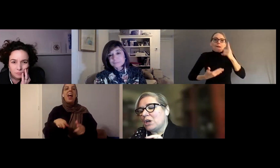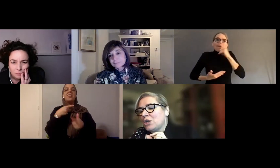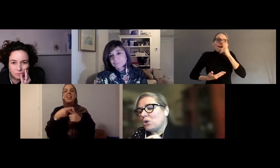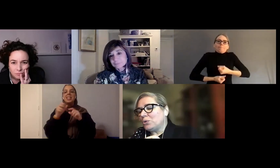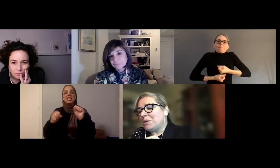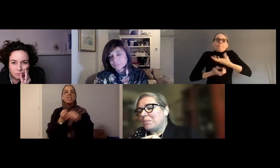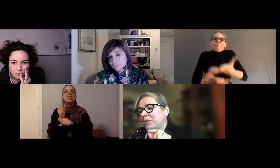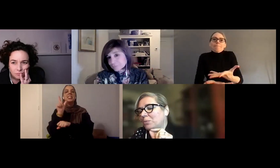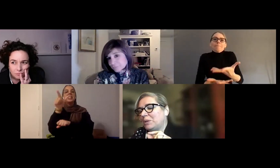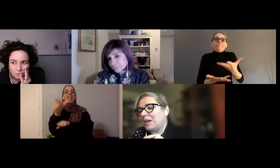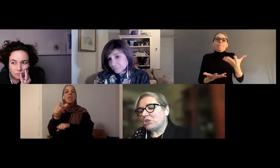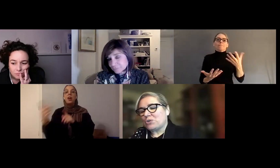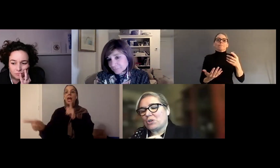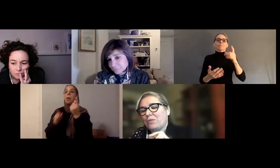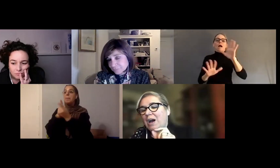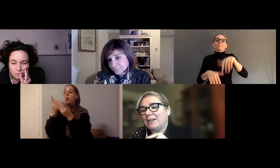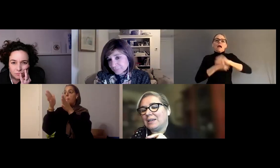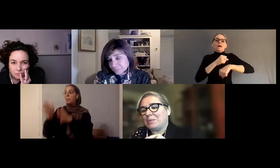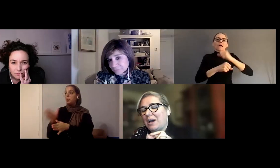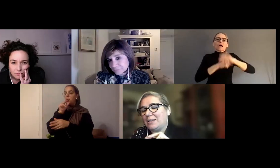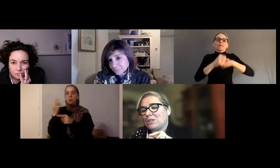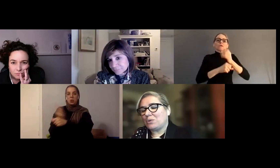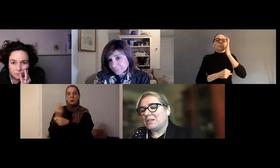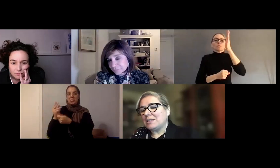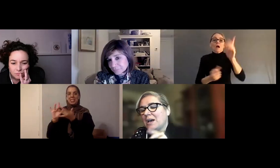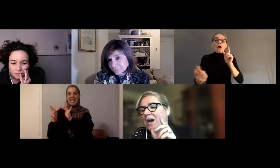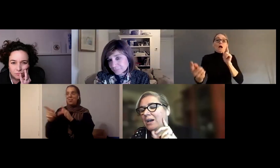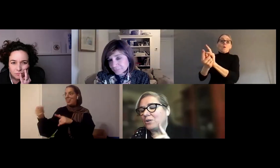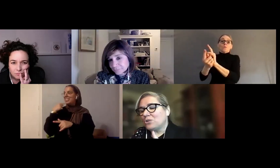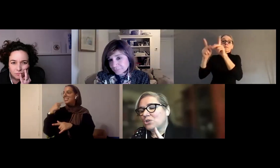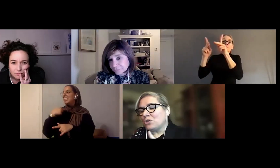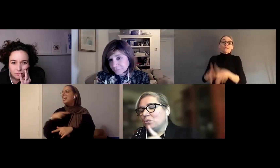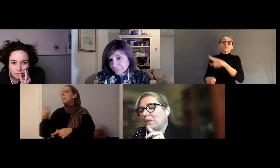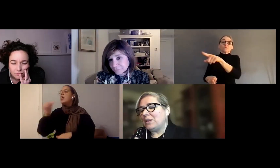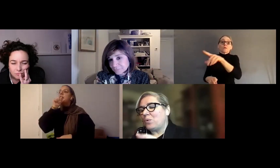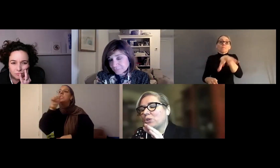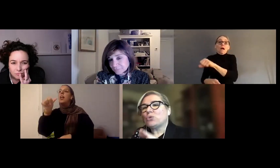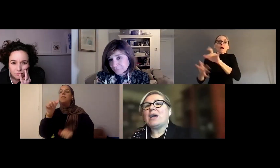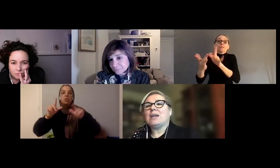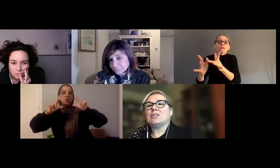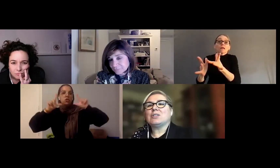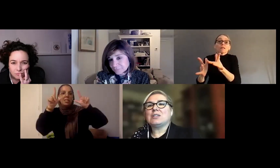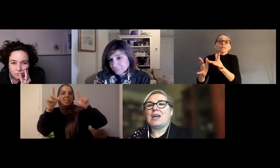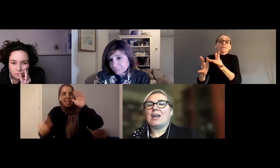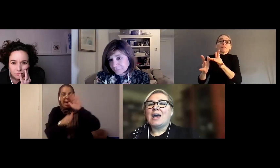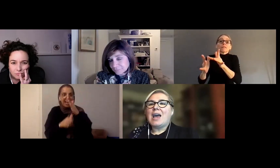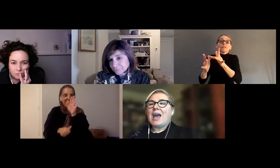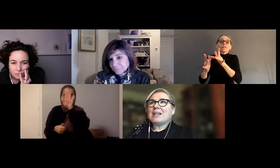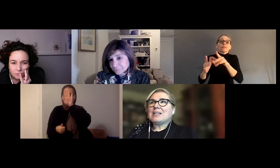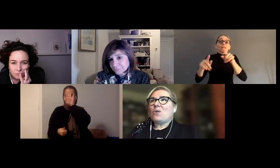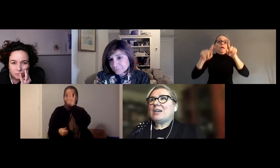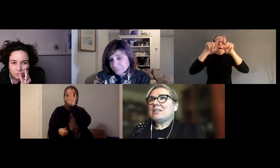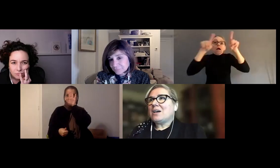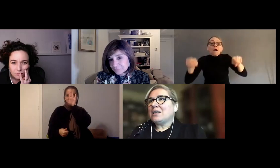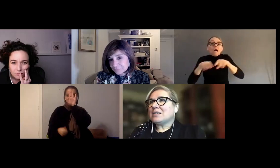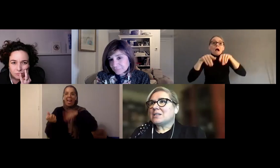who told me about the pleasures of hiding behind screens, I understood what they were trying to say. And